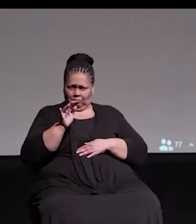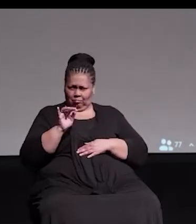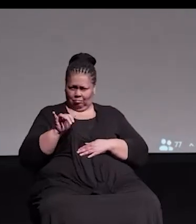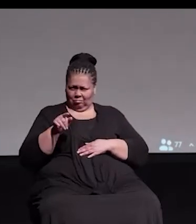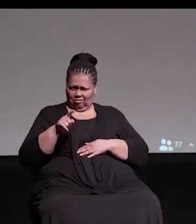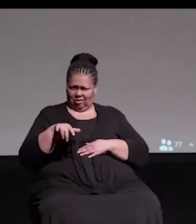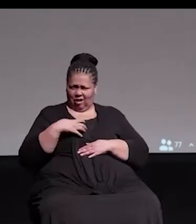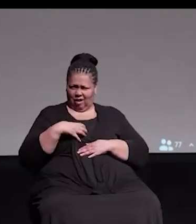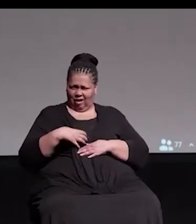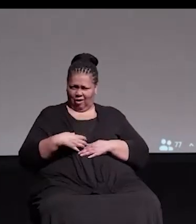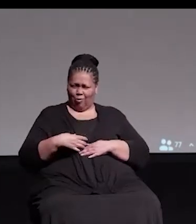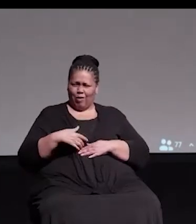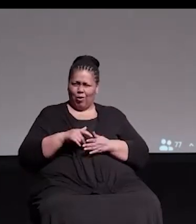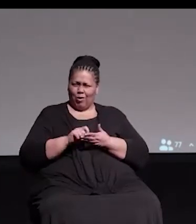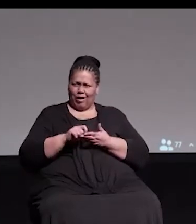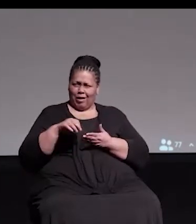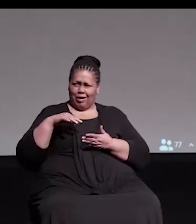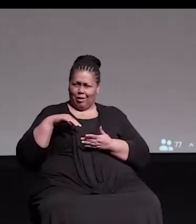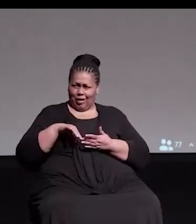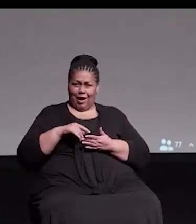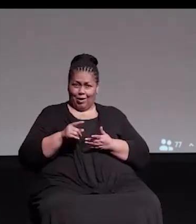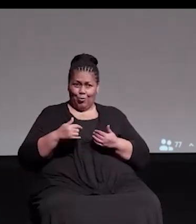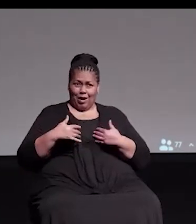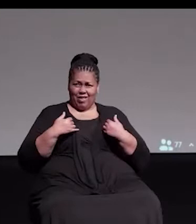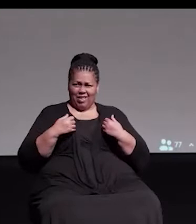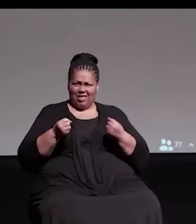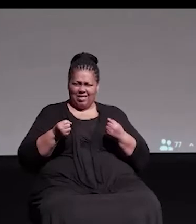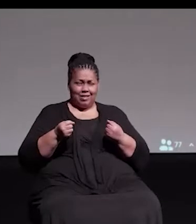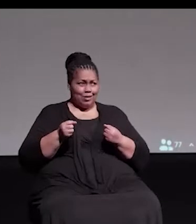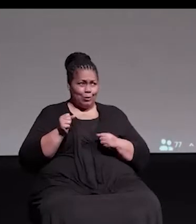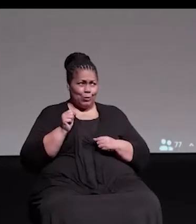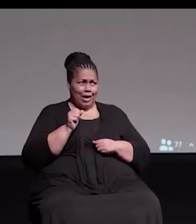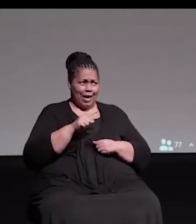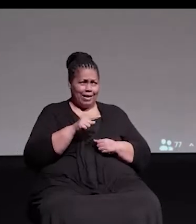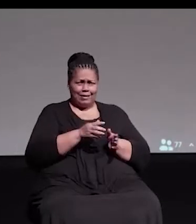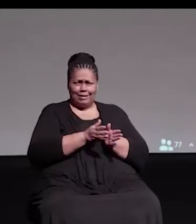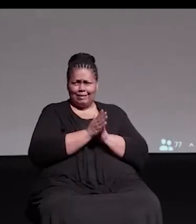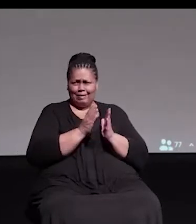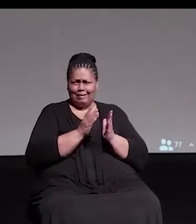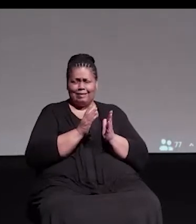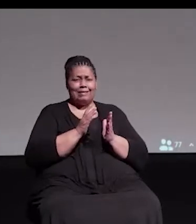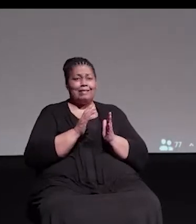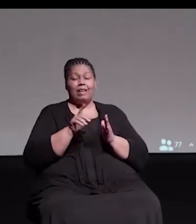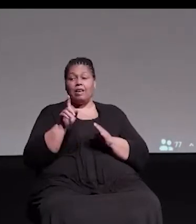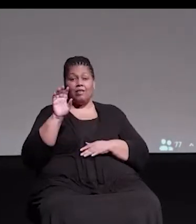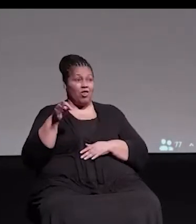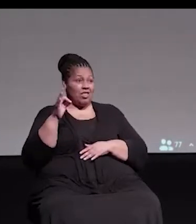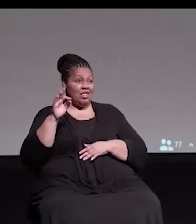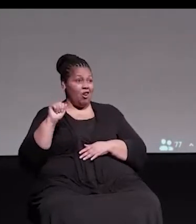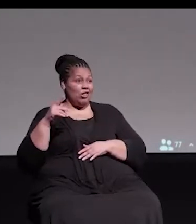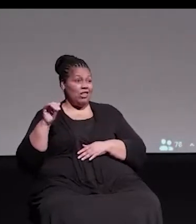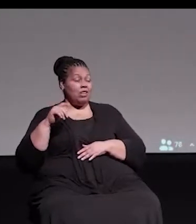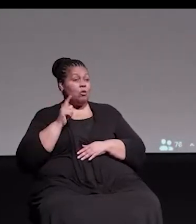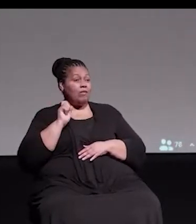wanting to at least like have the guts to ask. And it's like in these places, you don't even have to have the guts to ask. It's expected to be part of